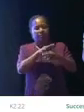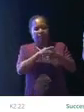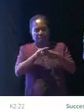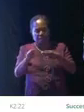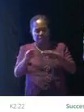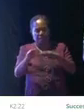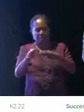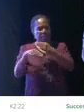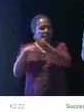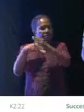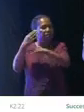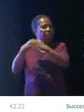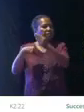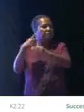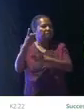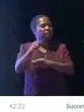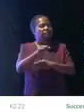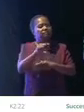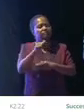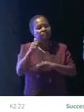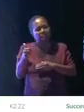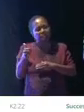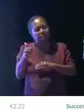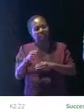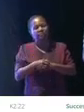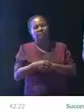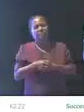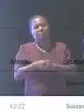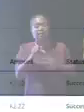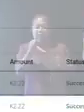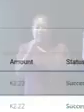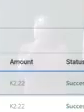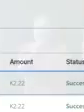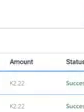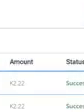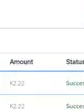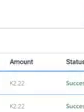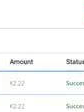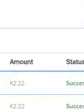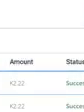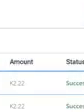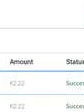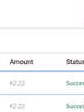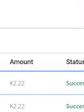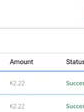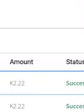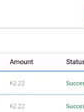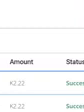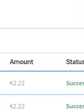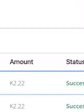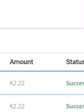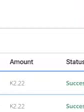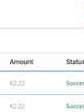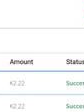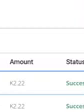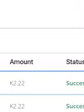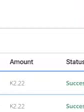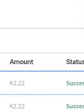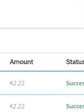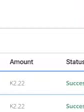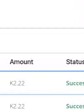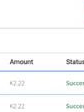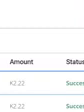In the future, that might be if something is due, if there's an issue with one of your filings, if there's an issue with one of your payments,